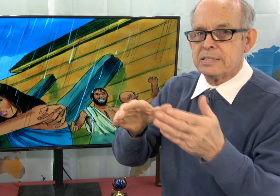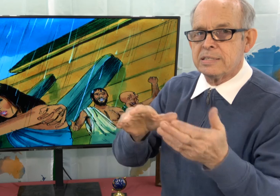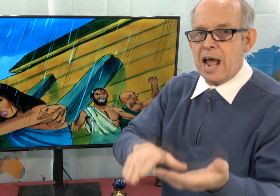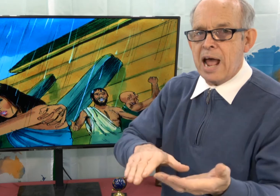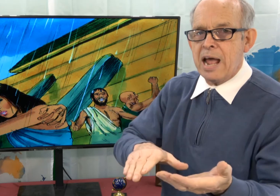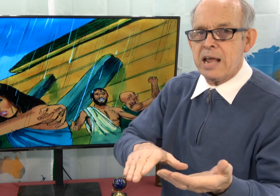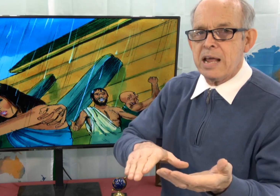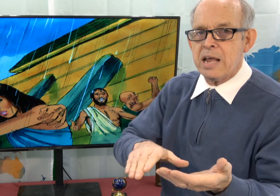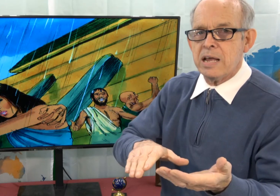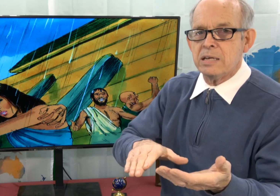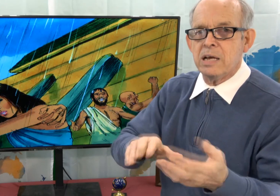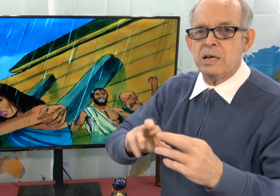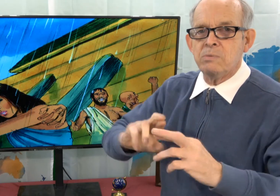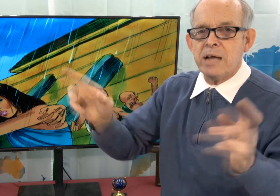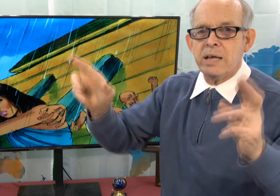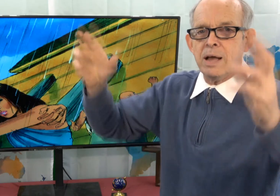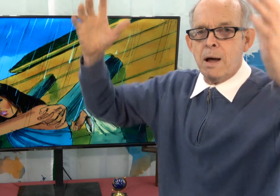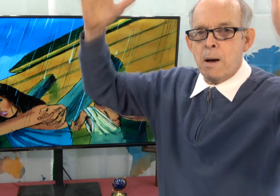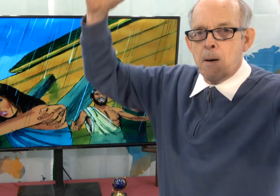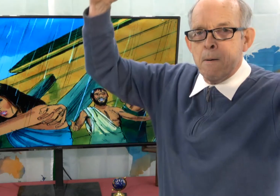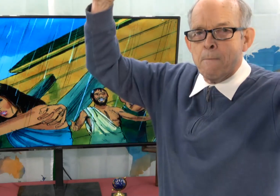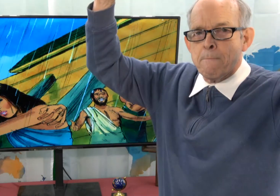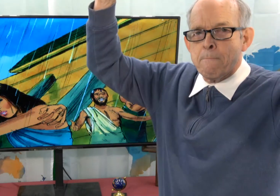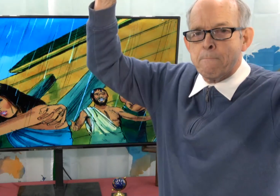969 years old, died, ready,